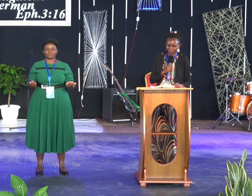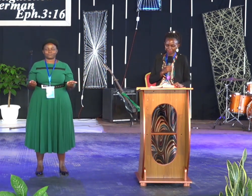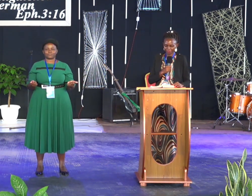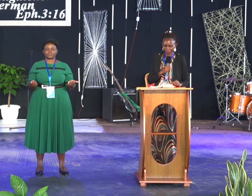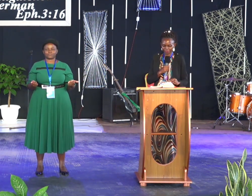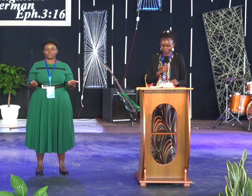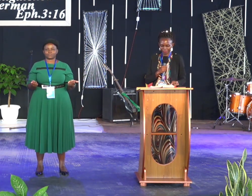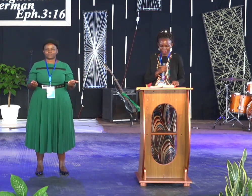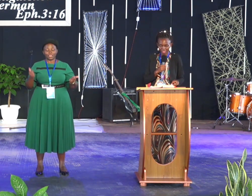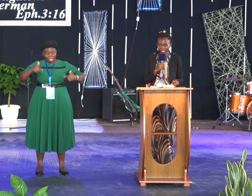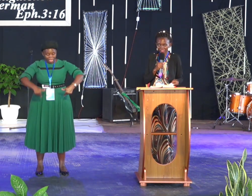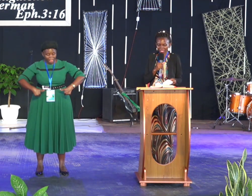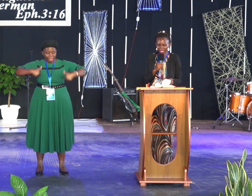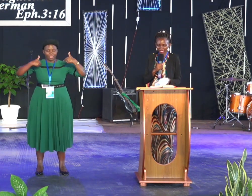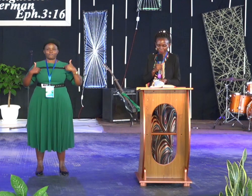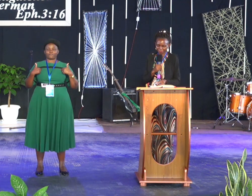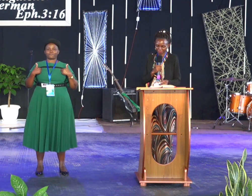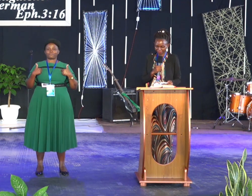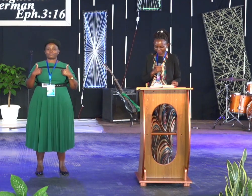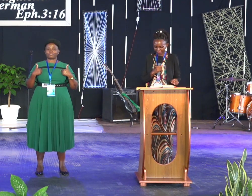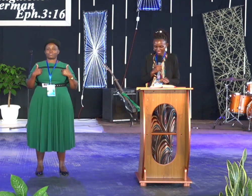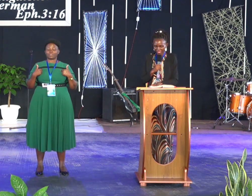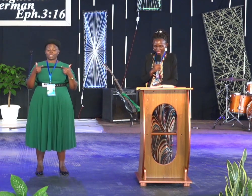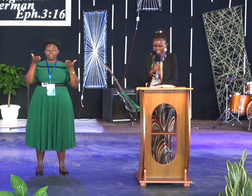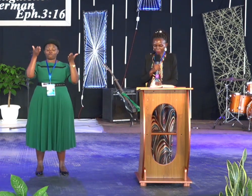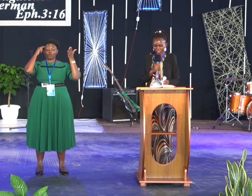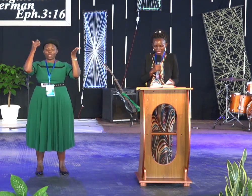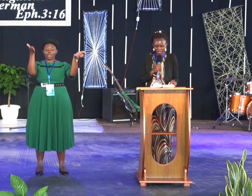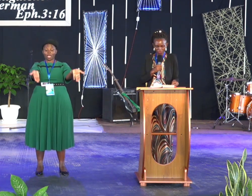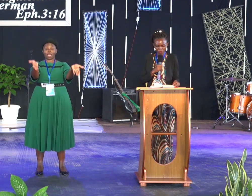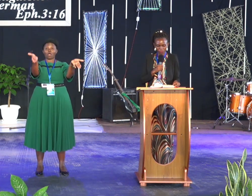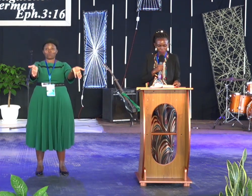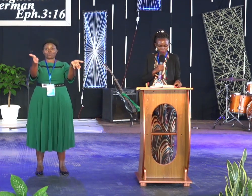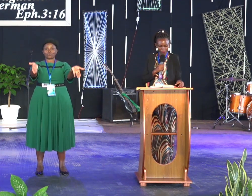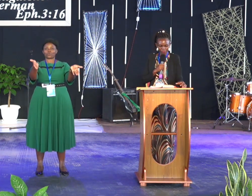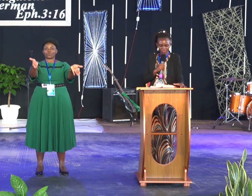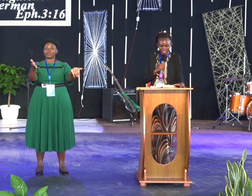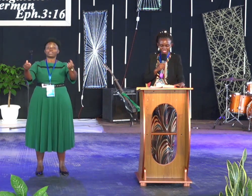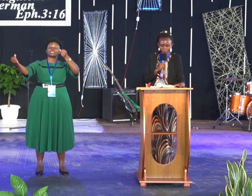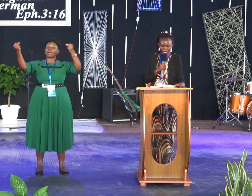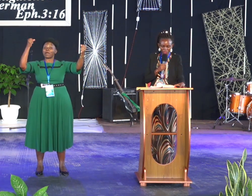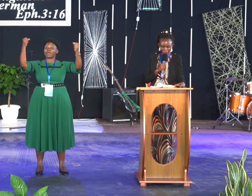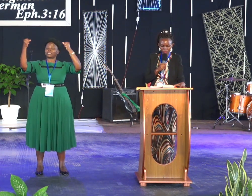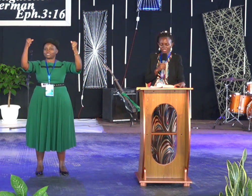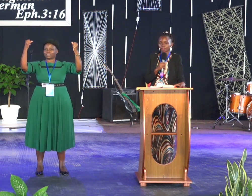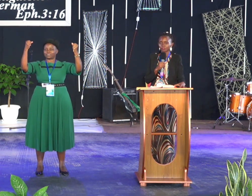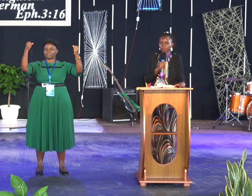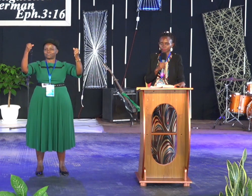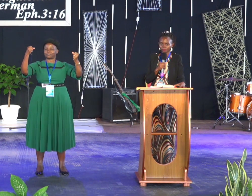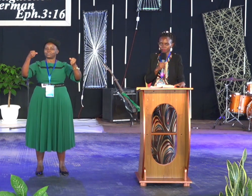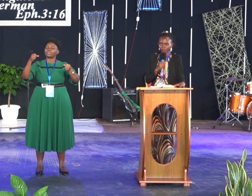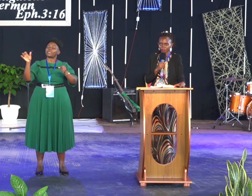alive. Chiramu. Is alive. Kya kakati. Is for now. Chiamanyi. Is powerful.